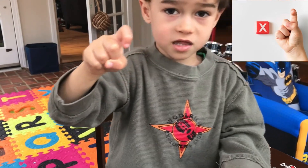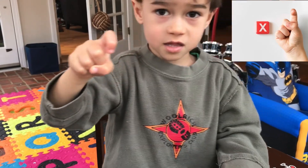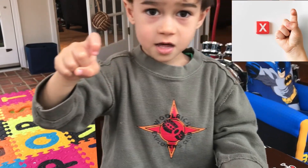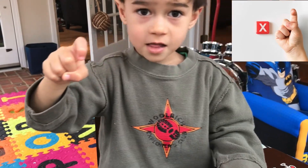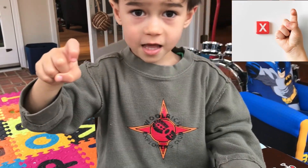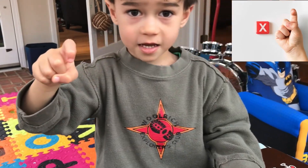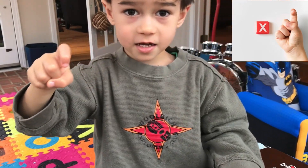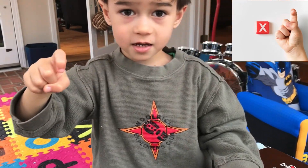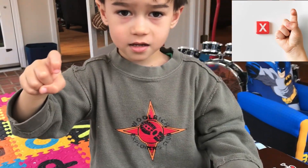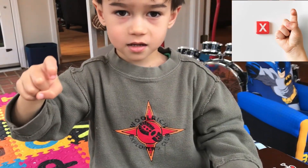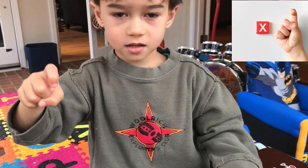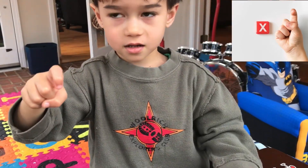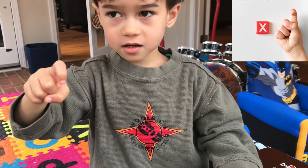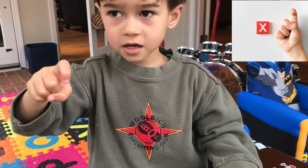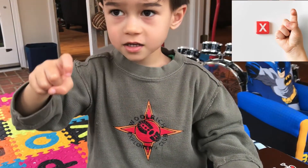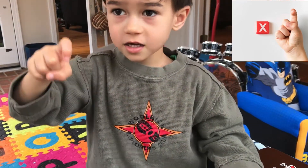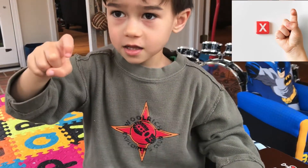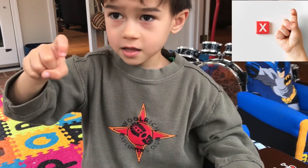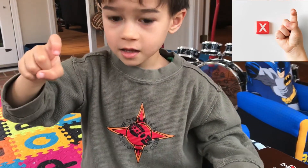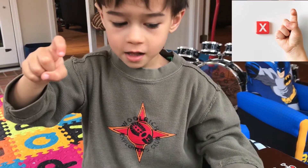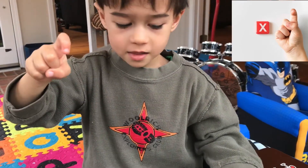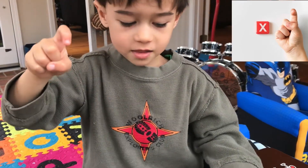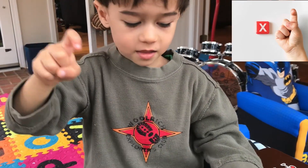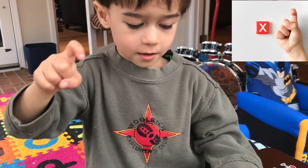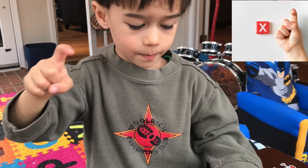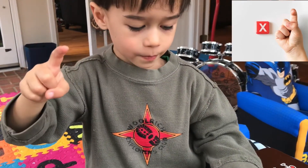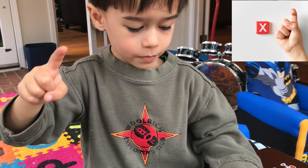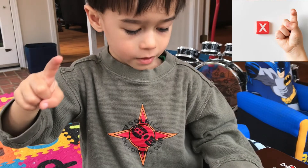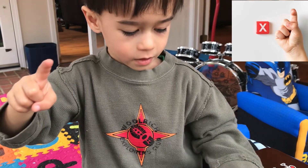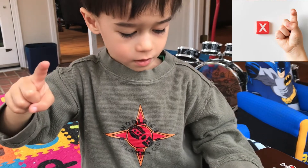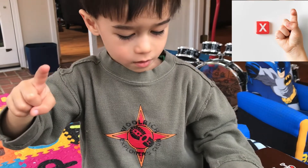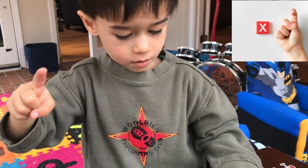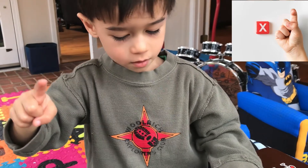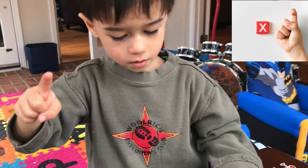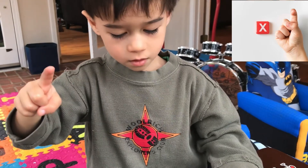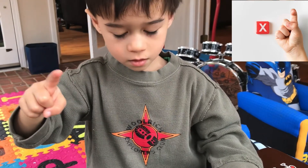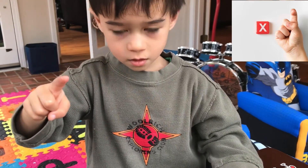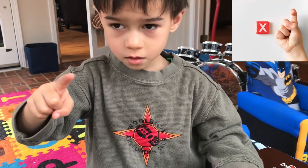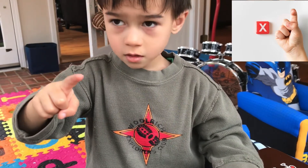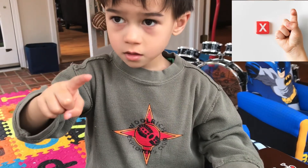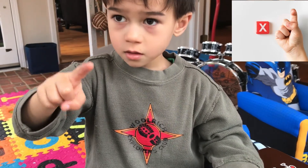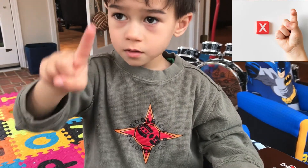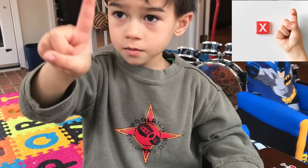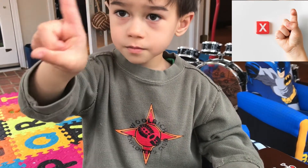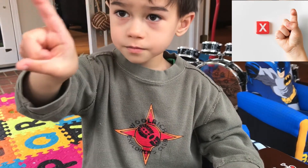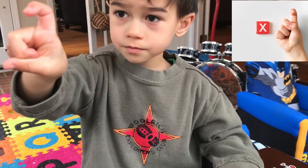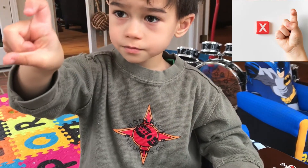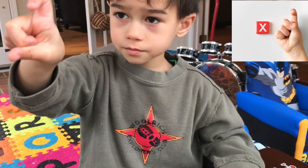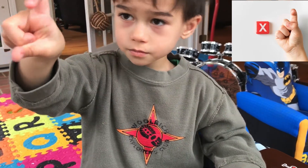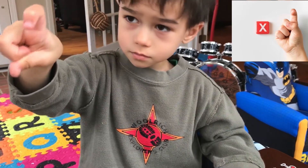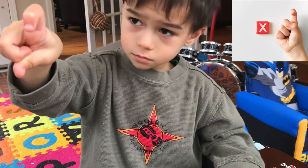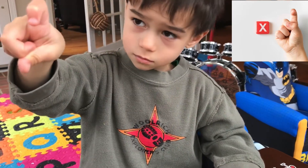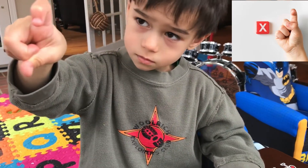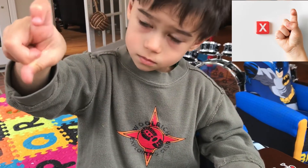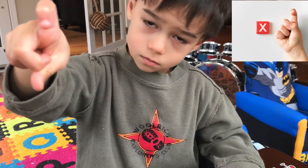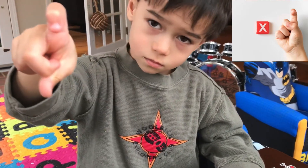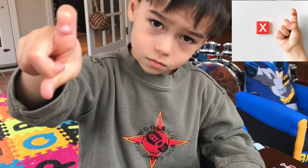That's X. X? That's X? Yes. Okay. Let me see again. What's X? That's right. X.